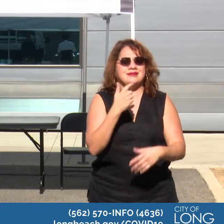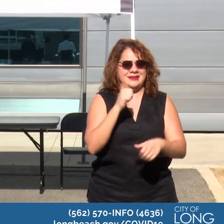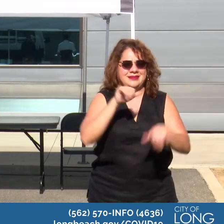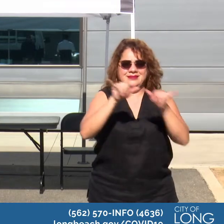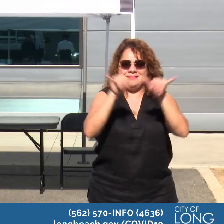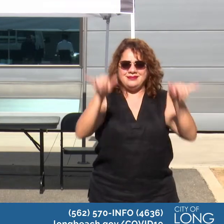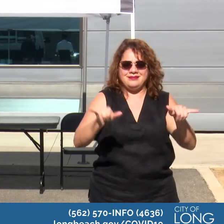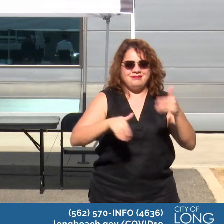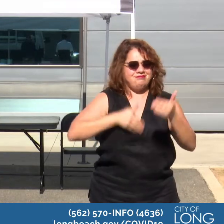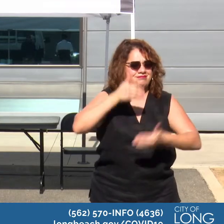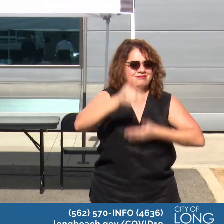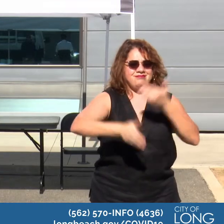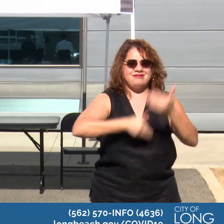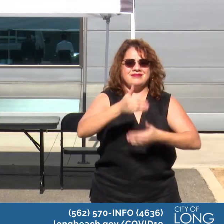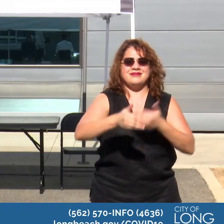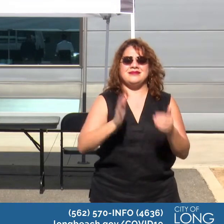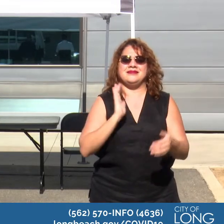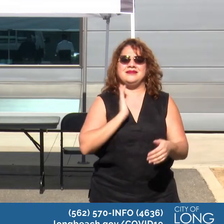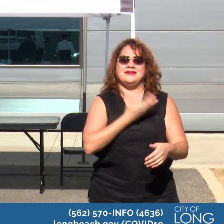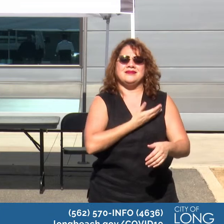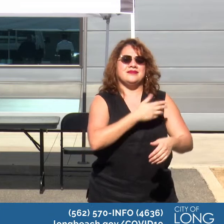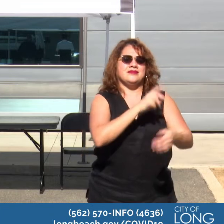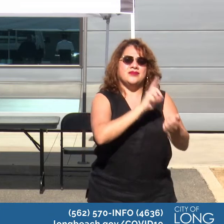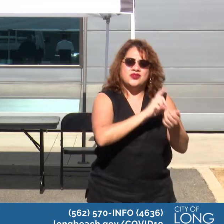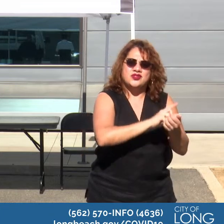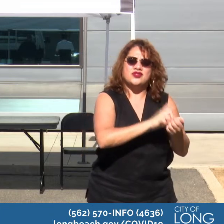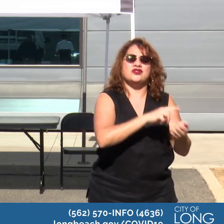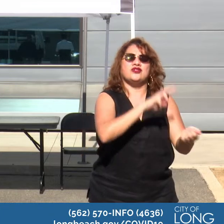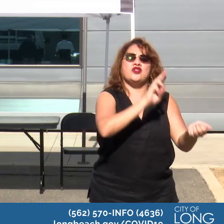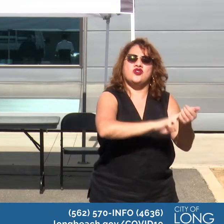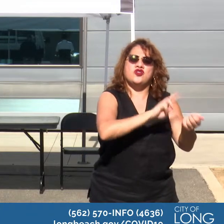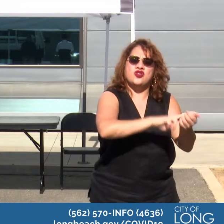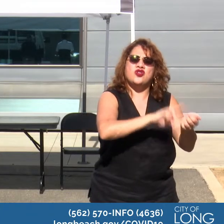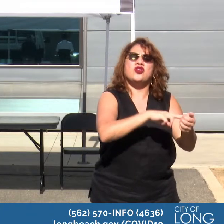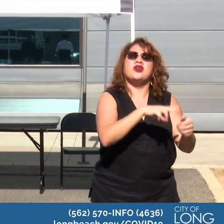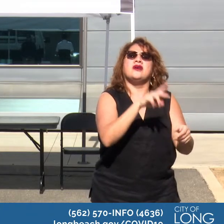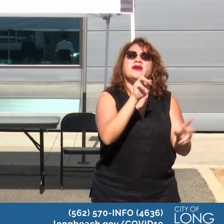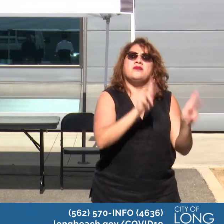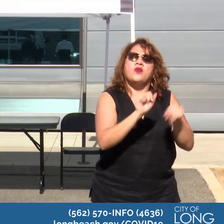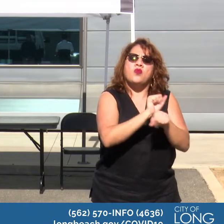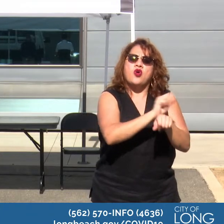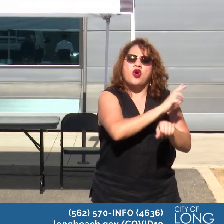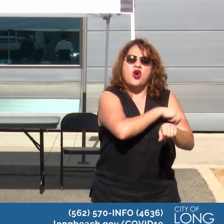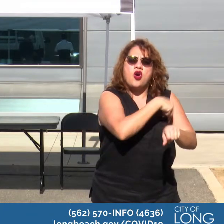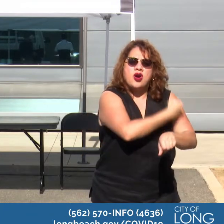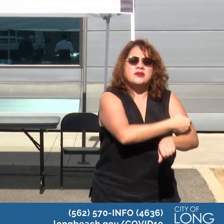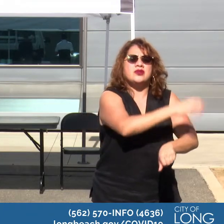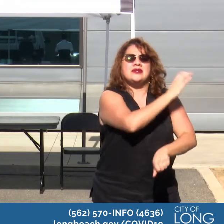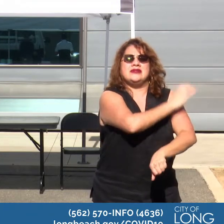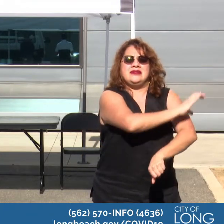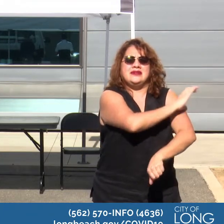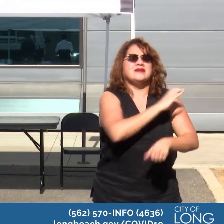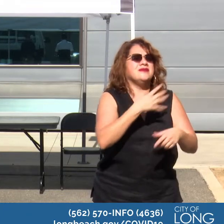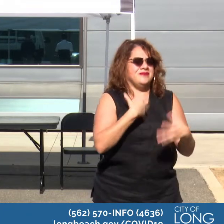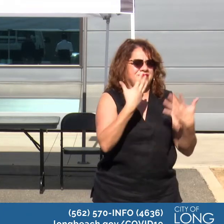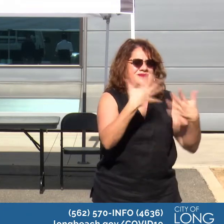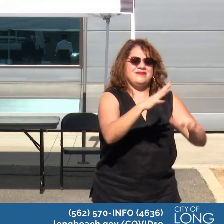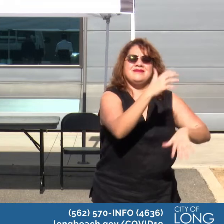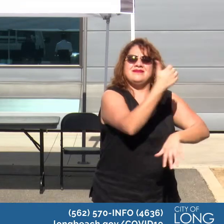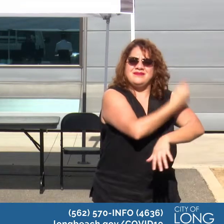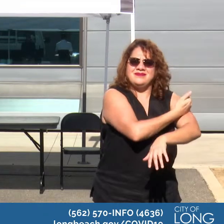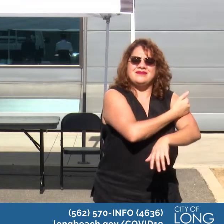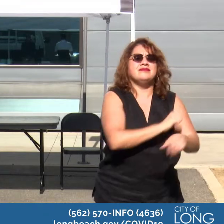nuestros doctores, enfermeros, a gente que trabaja en los hospitales, en nuestras clínicas, la gente que está trabajando